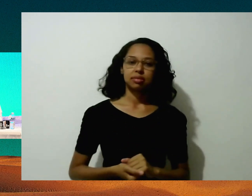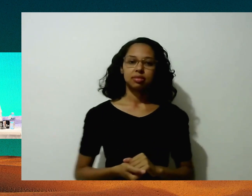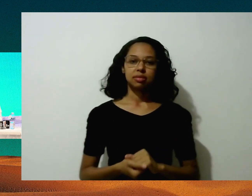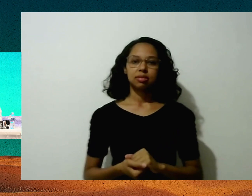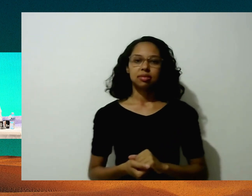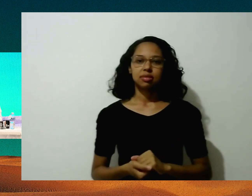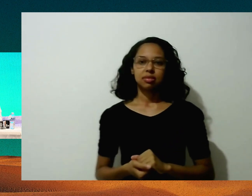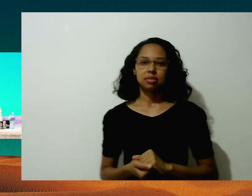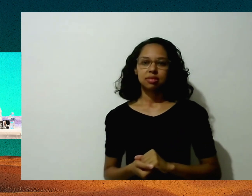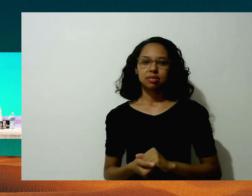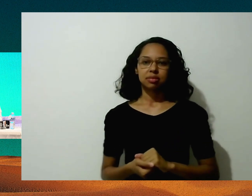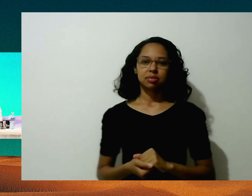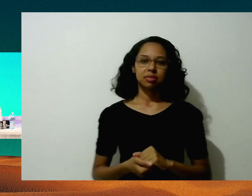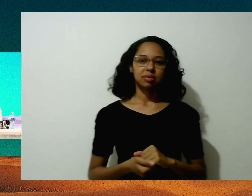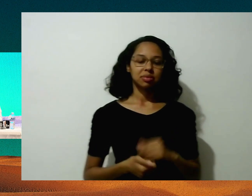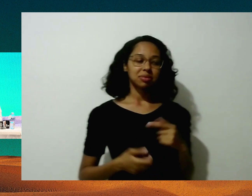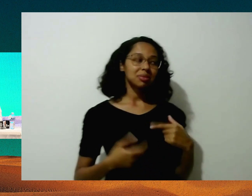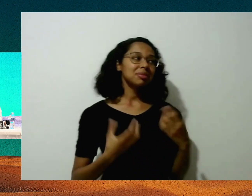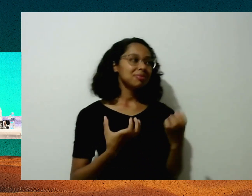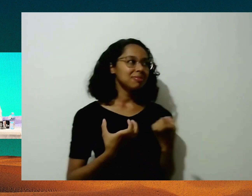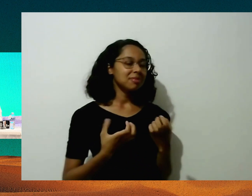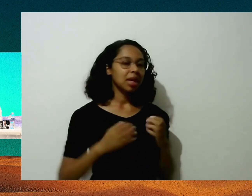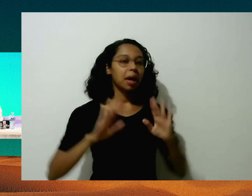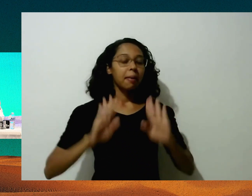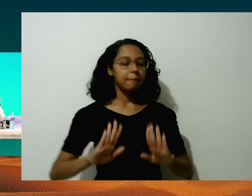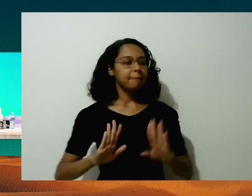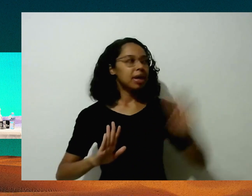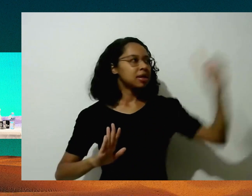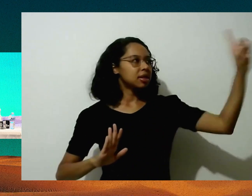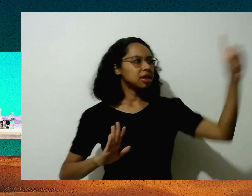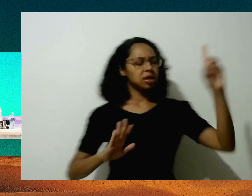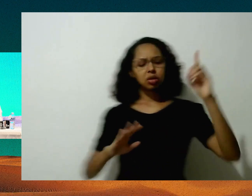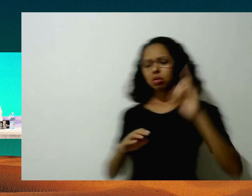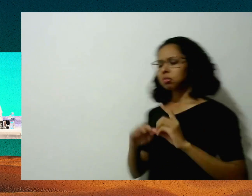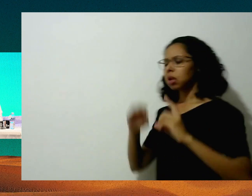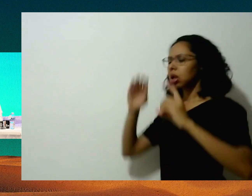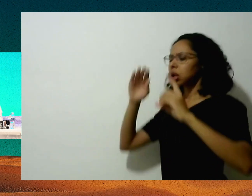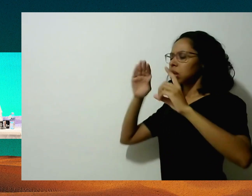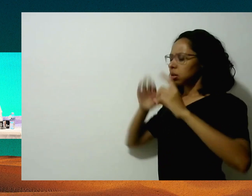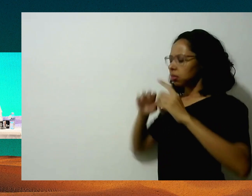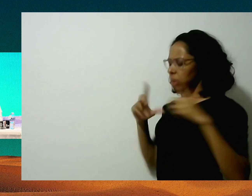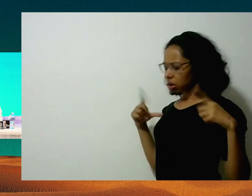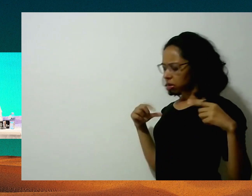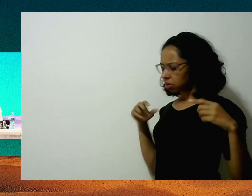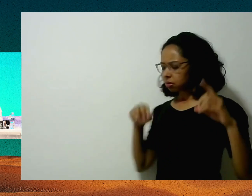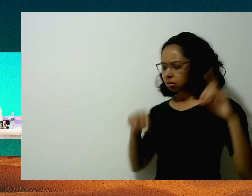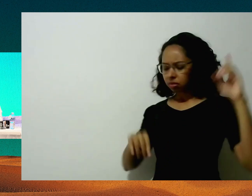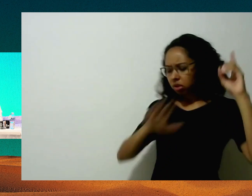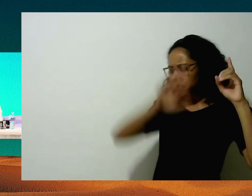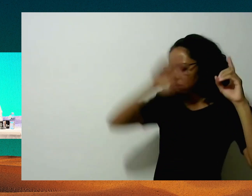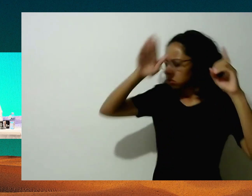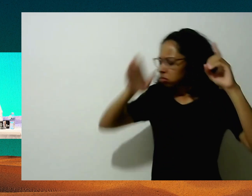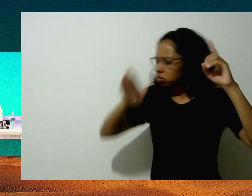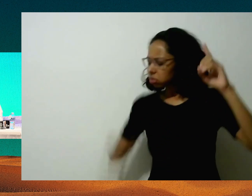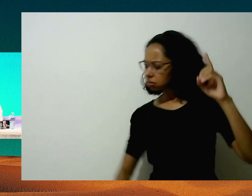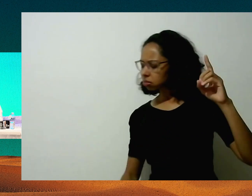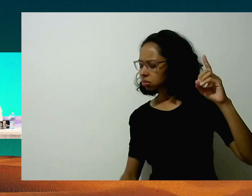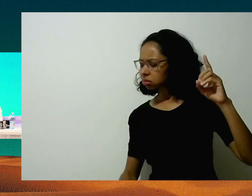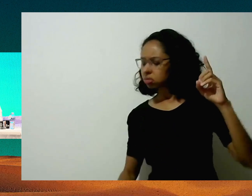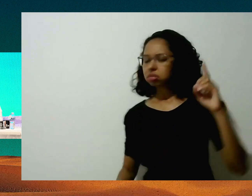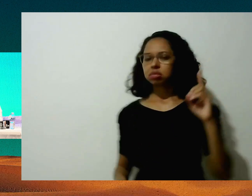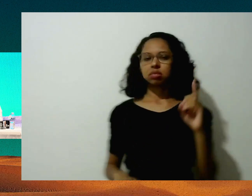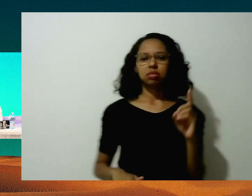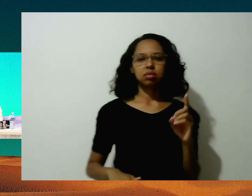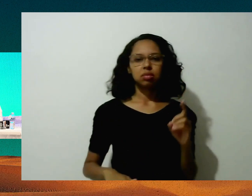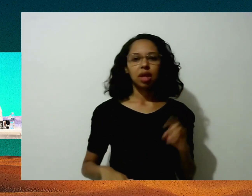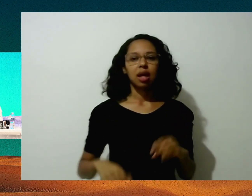Mas Deus o lançou por terra. But God brought him down to earth. Essa foi a rebelião, né, a primeira rebelião que